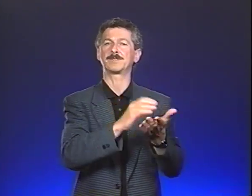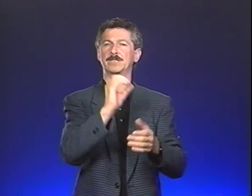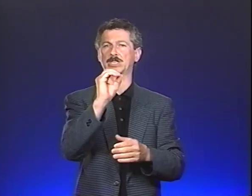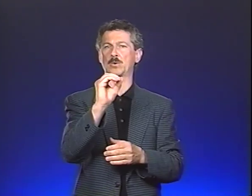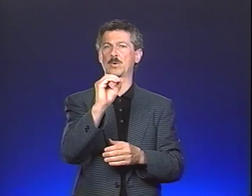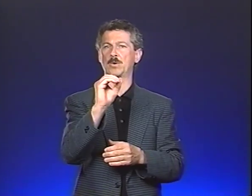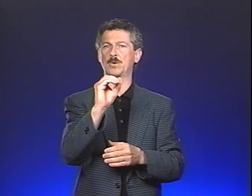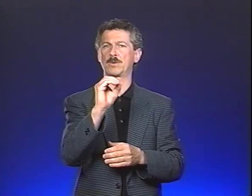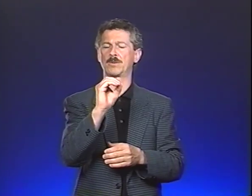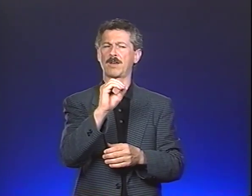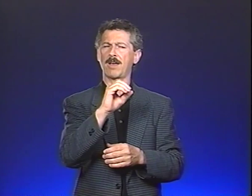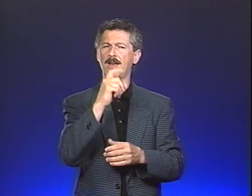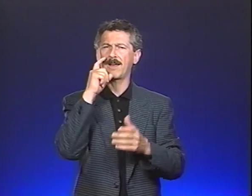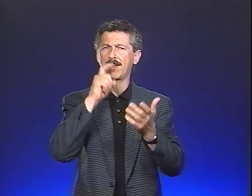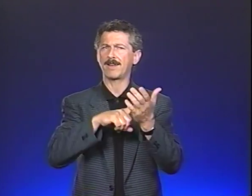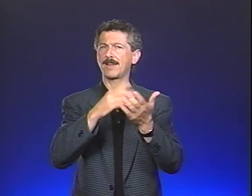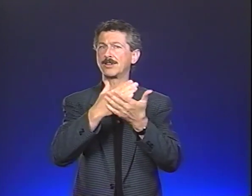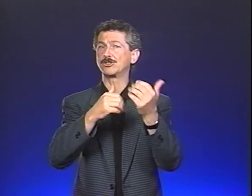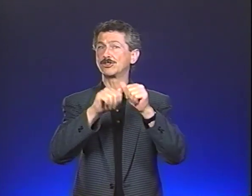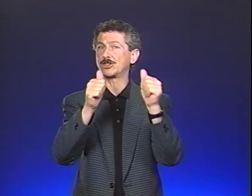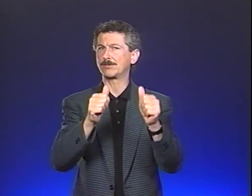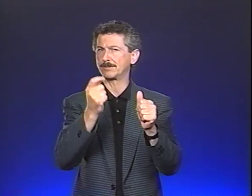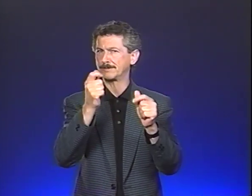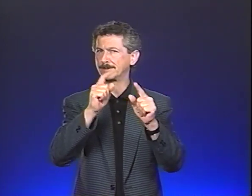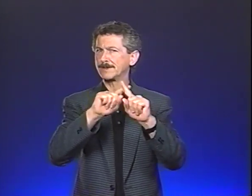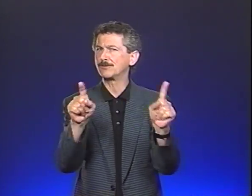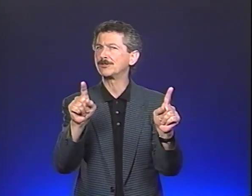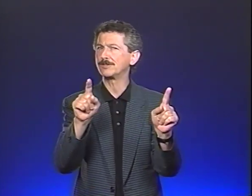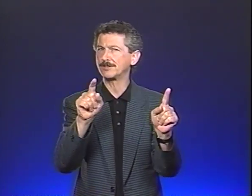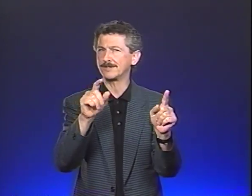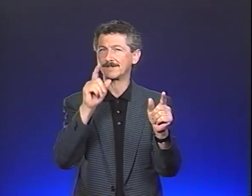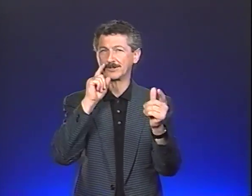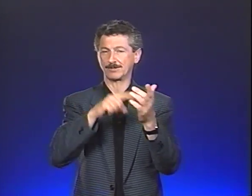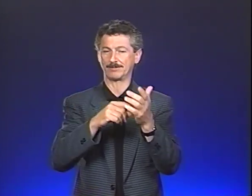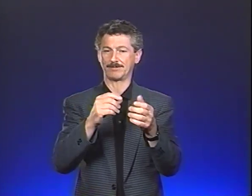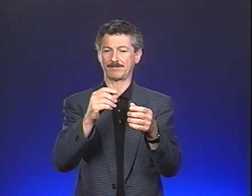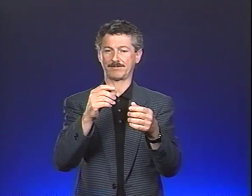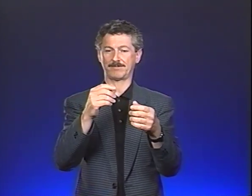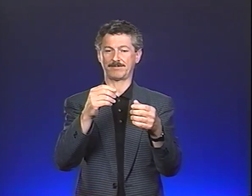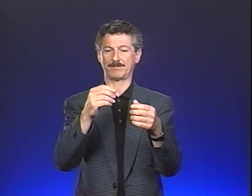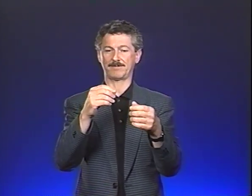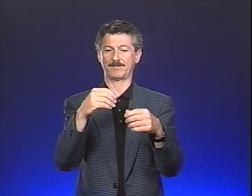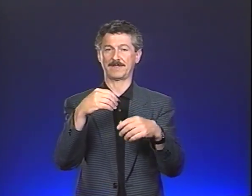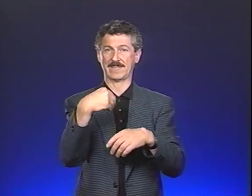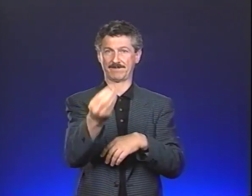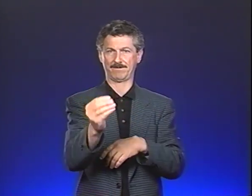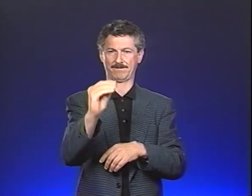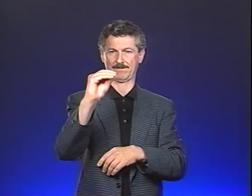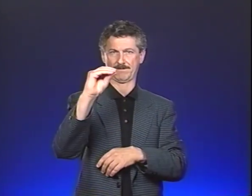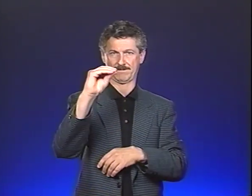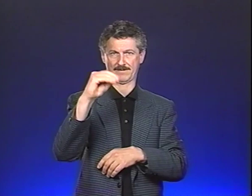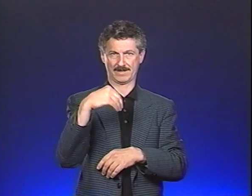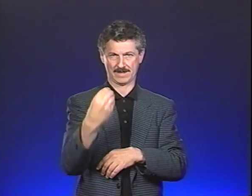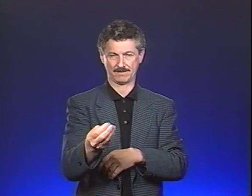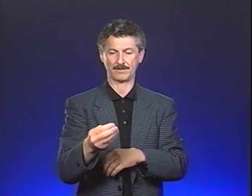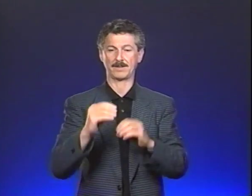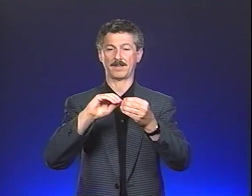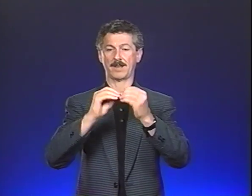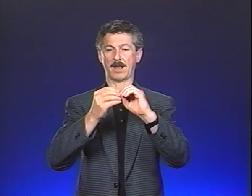number, and none he noted as all being made with the same hand shape, whereas they actually are variants of hand shape. The